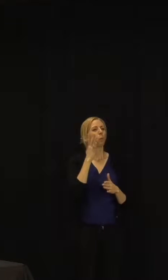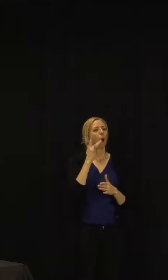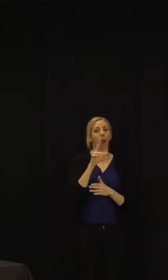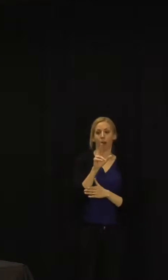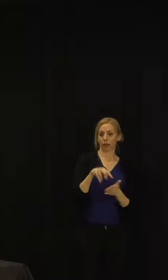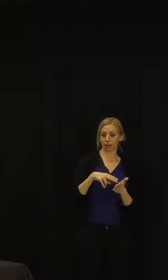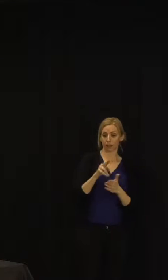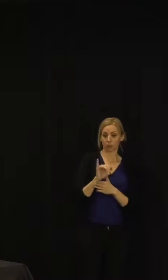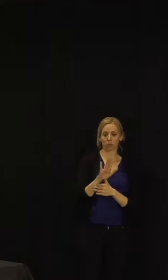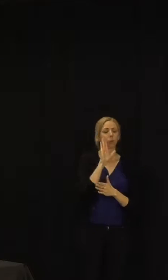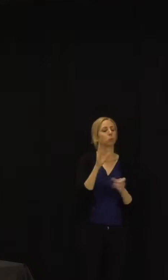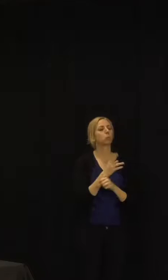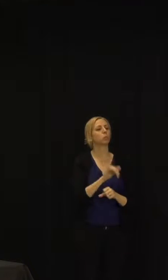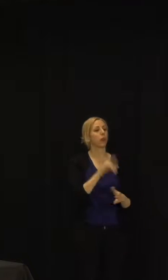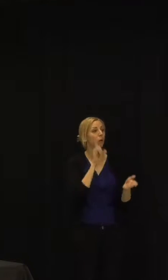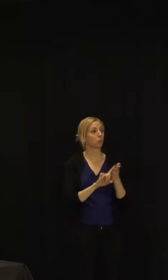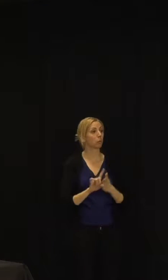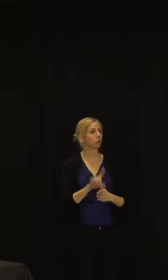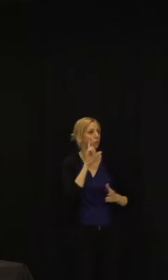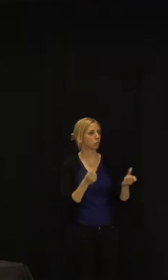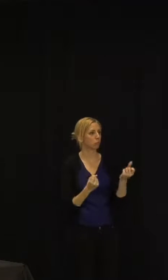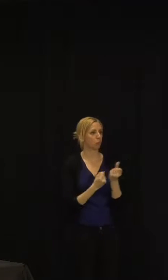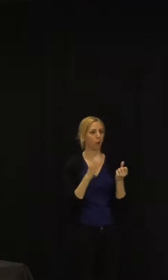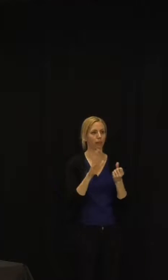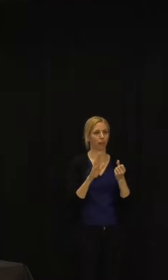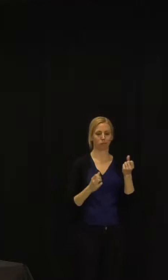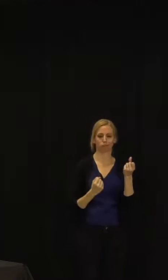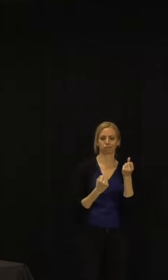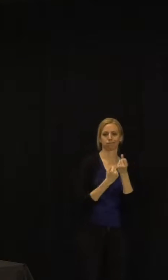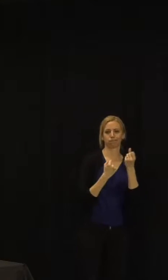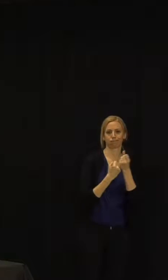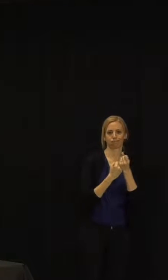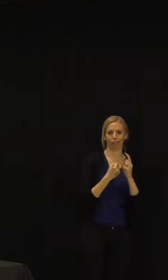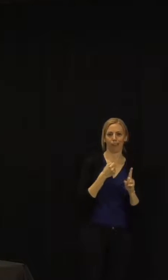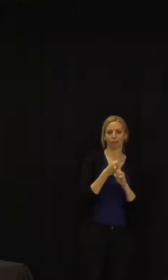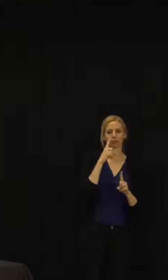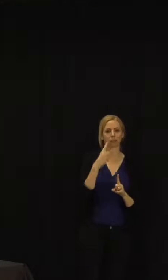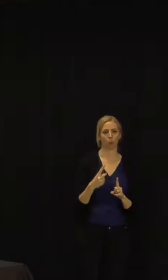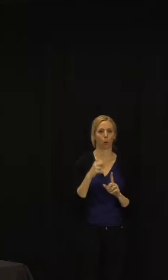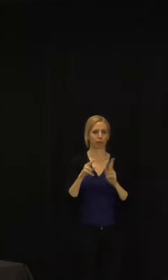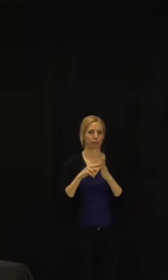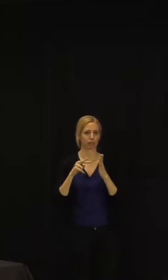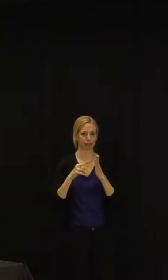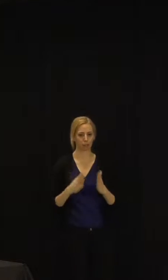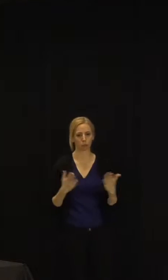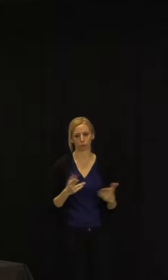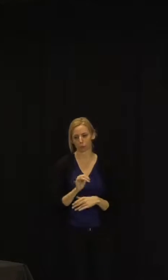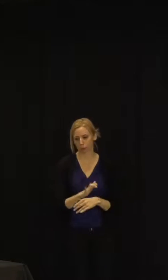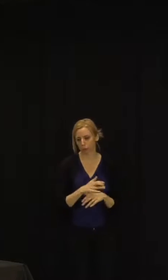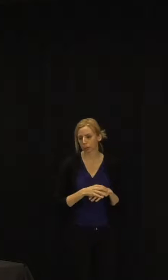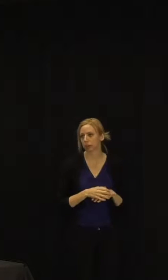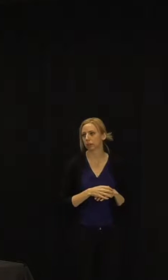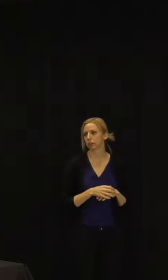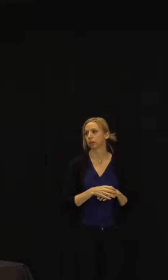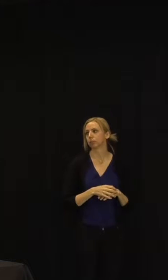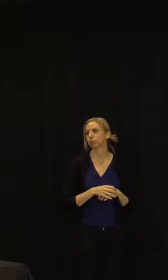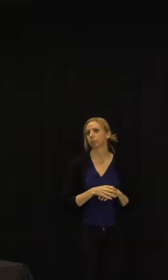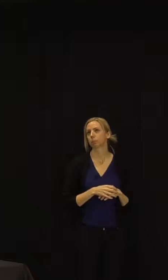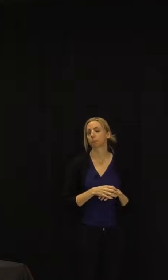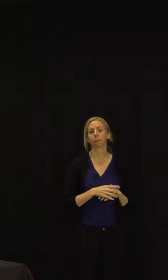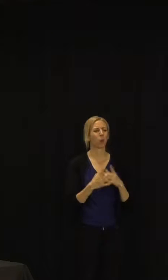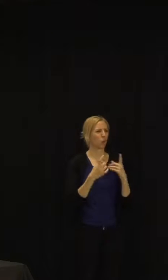advocacy. So with this panel and with your questions, I hope that we get there. In terms of questions and answers,